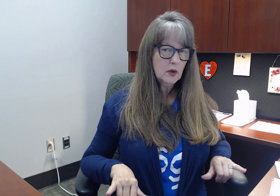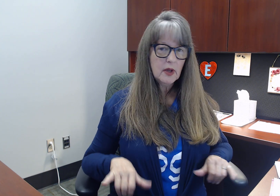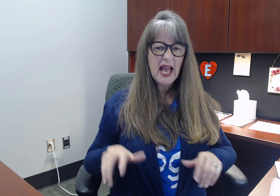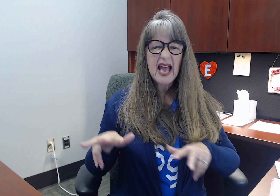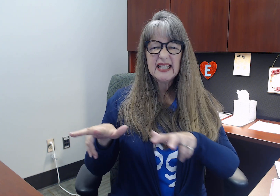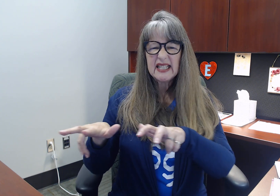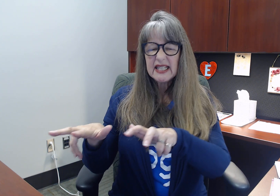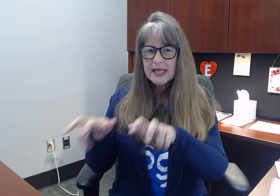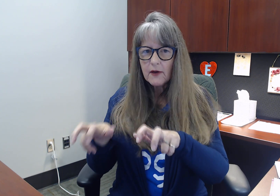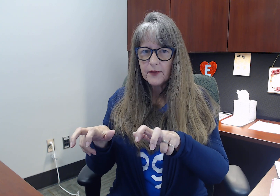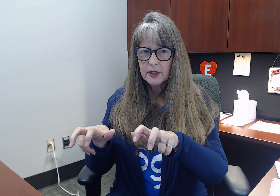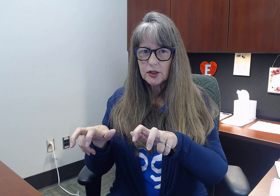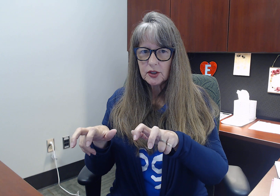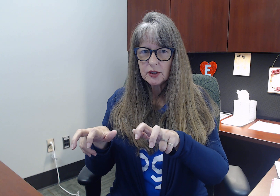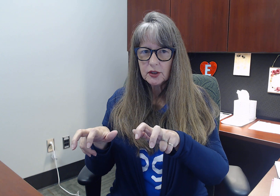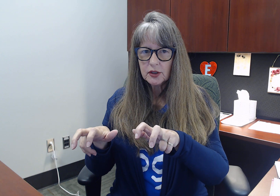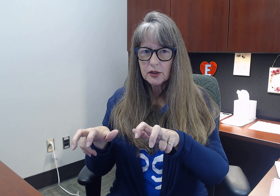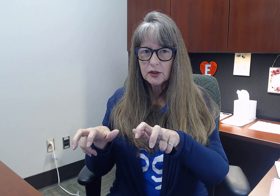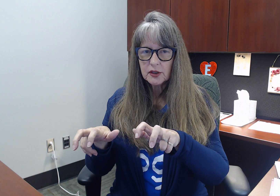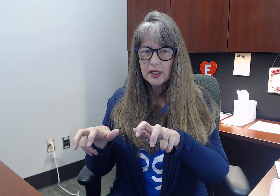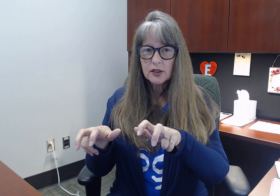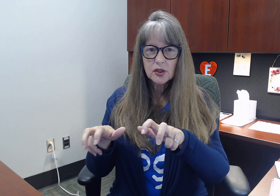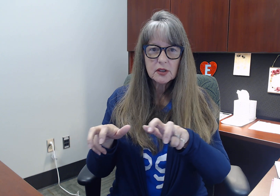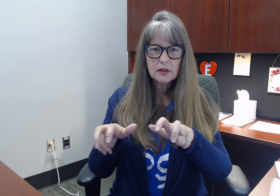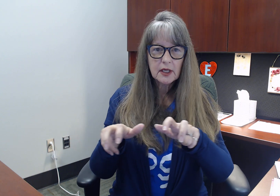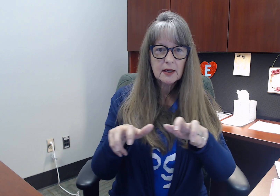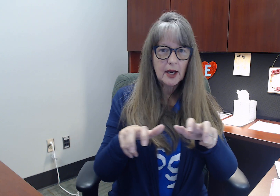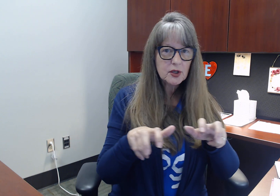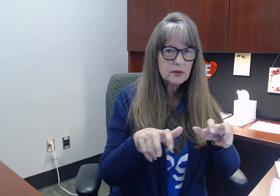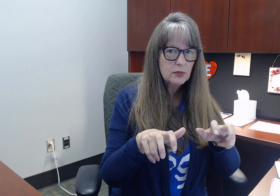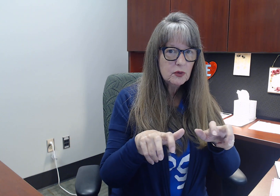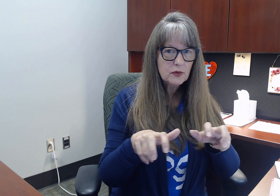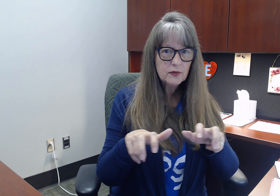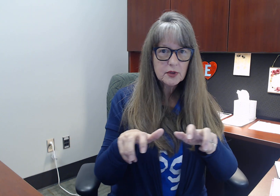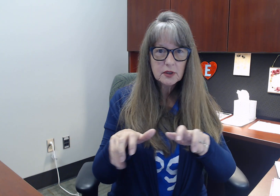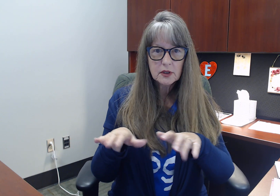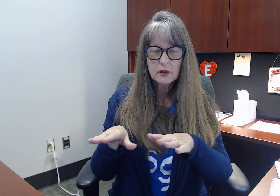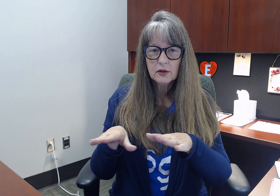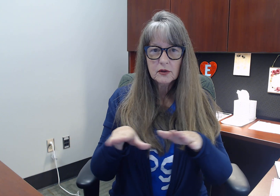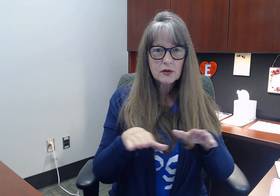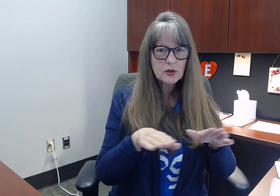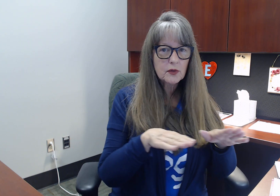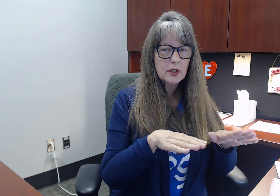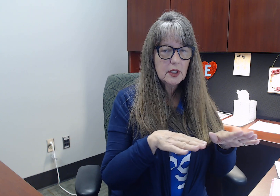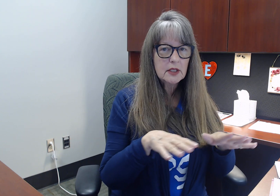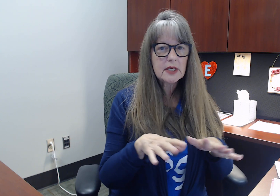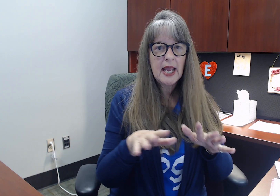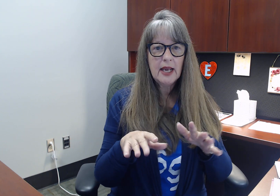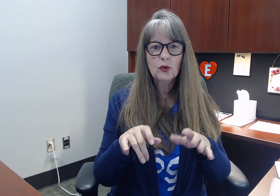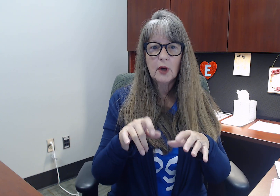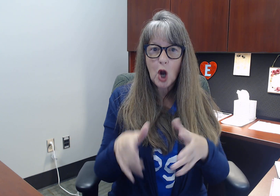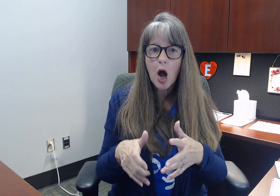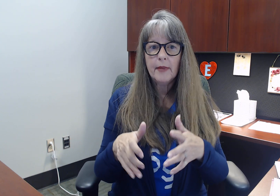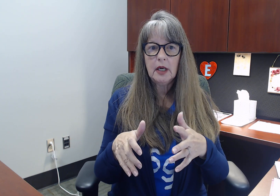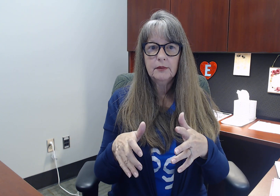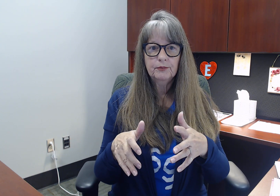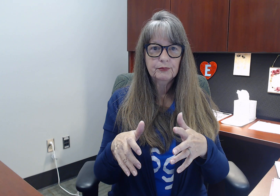and selfish. See, I just moved so that it's and or a comma,